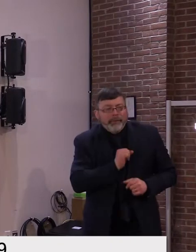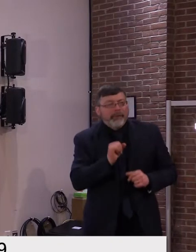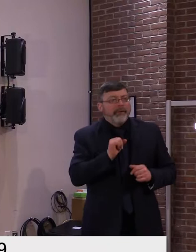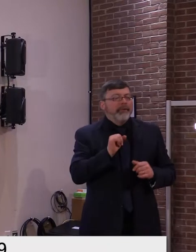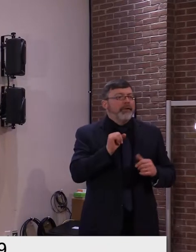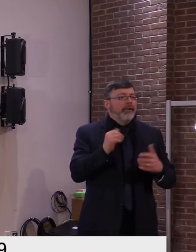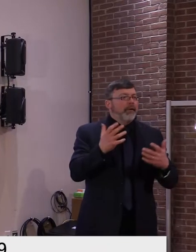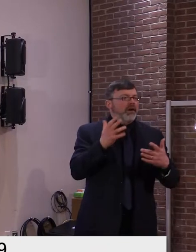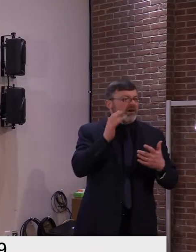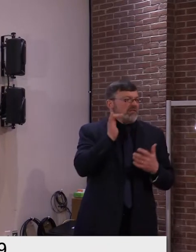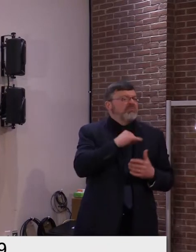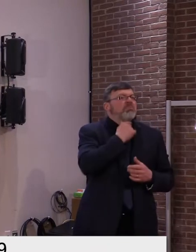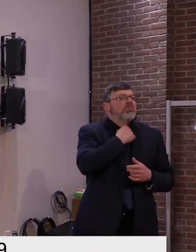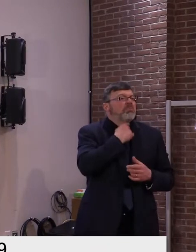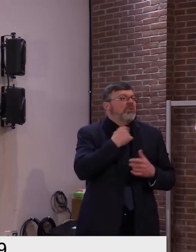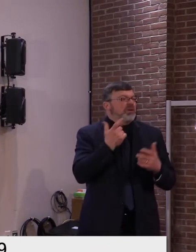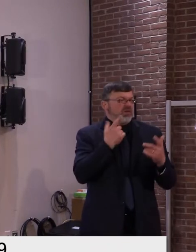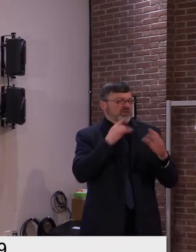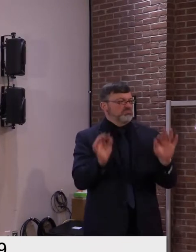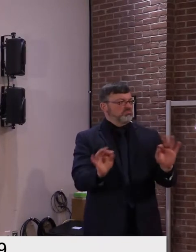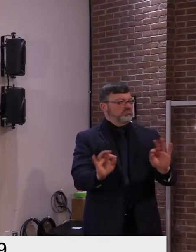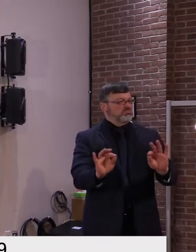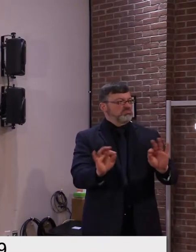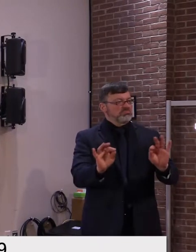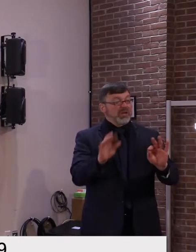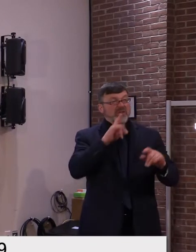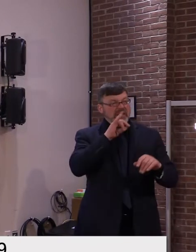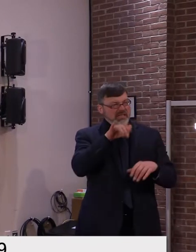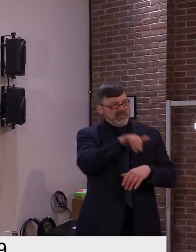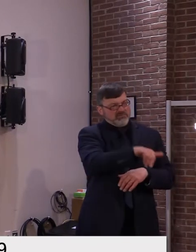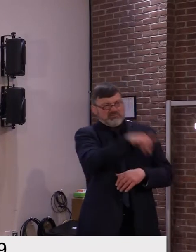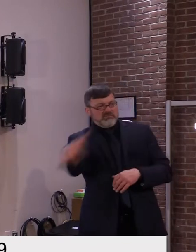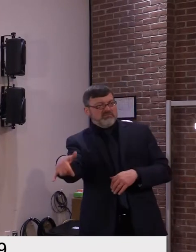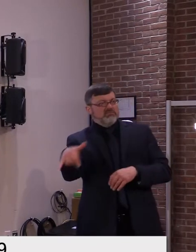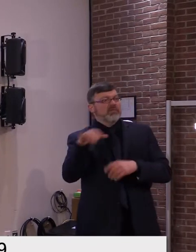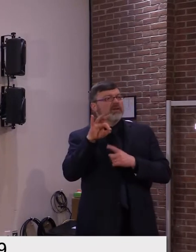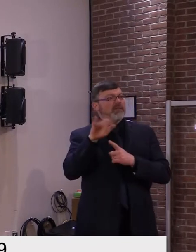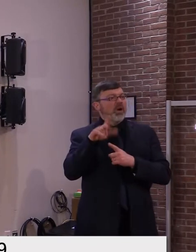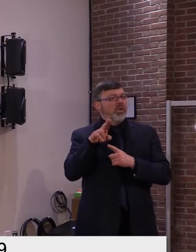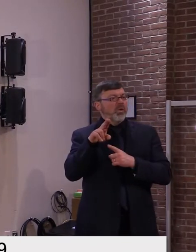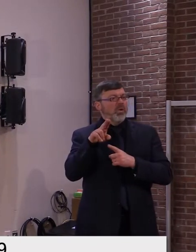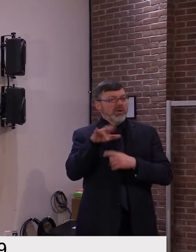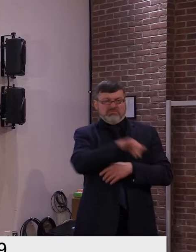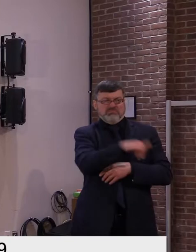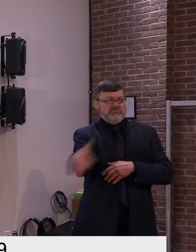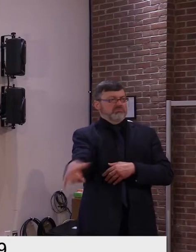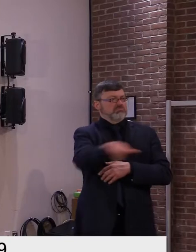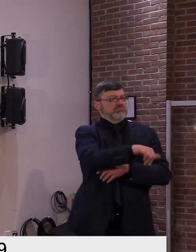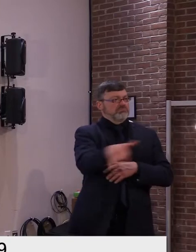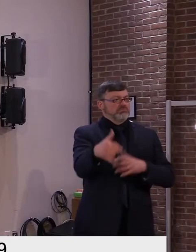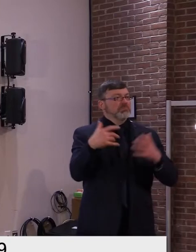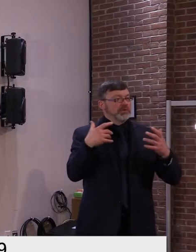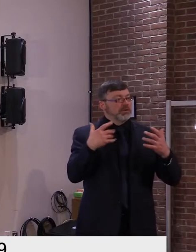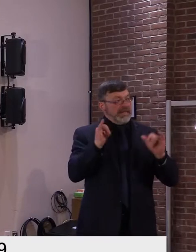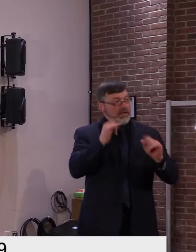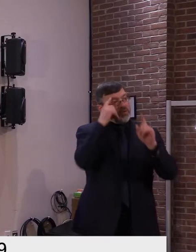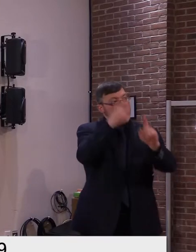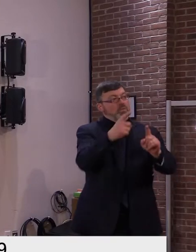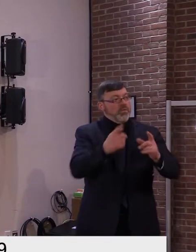Well, recently published evidence shows there is much less likelihood of having an asymptomatic infection as